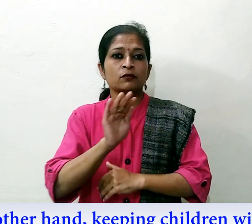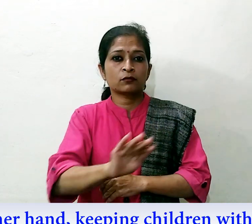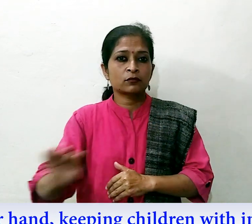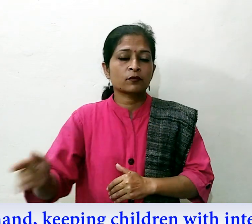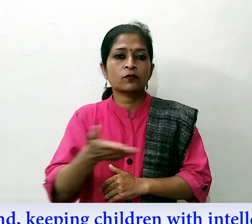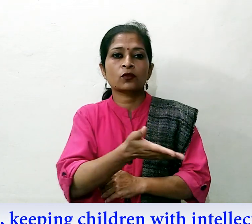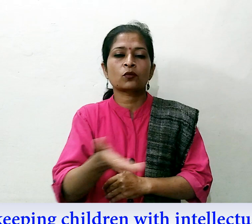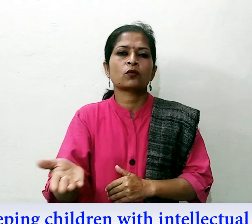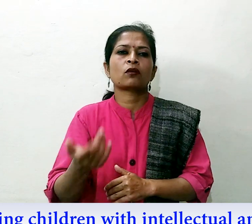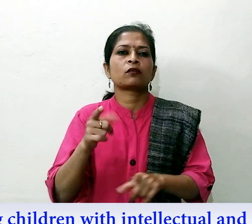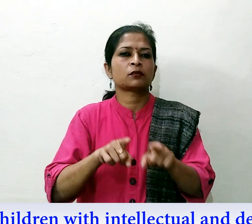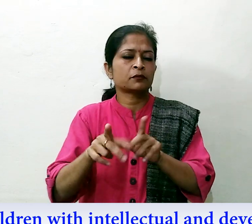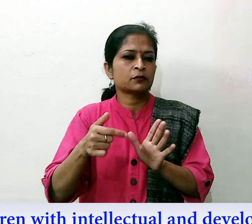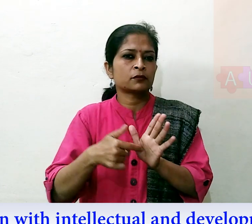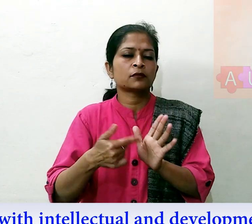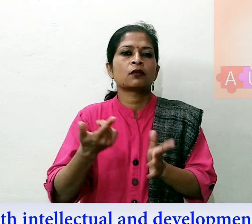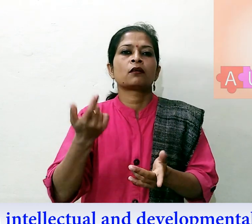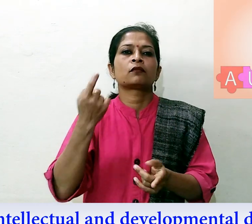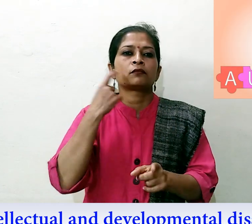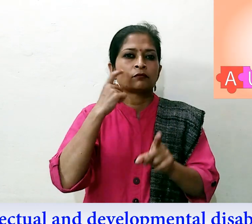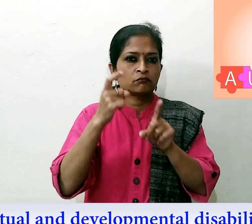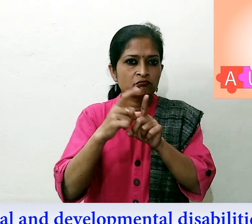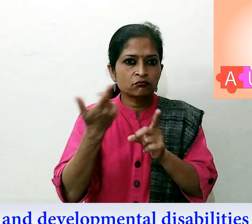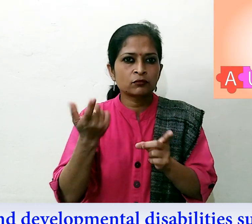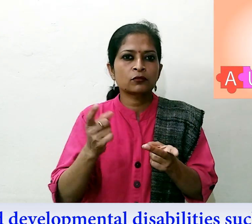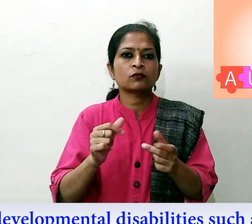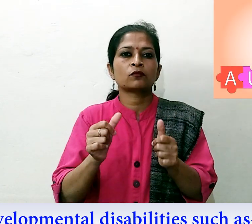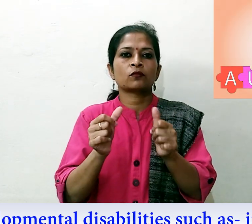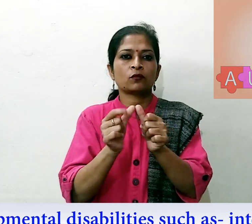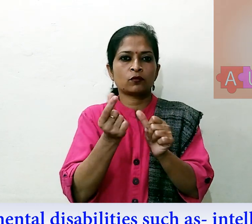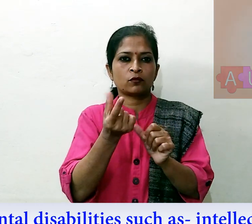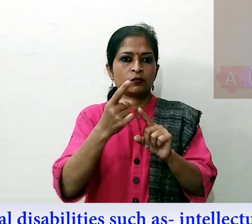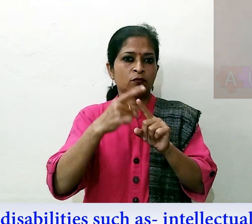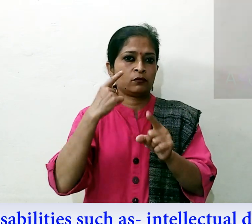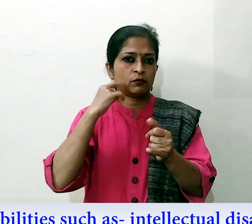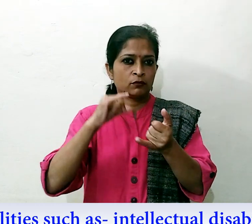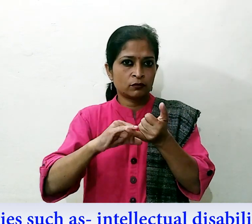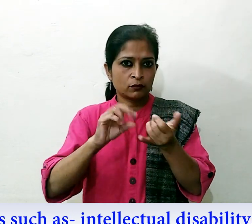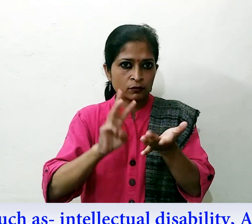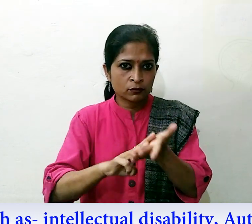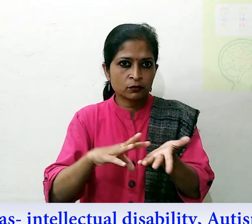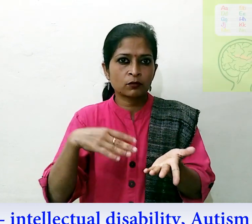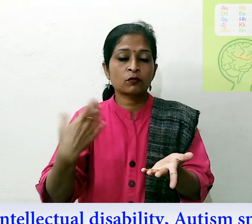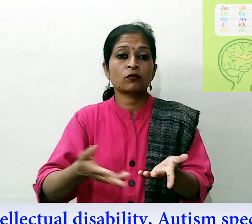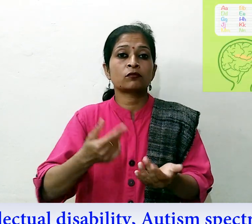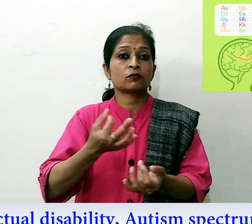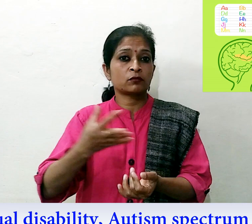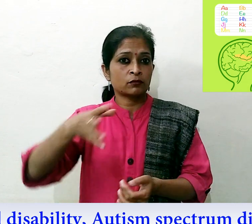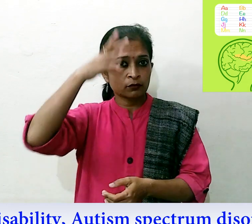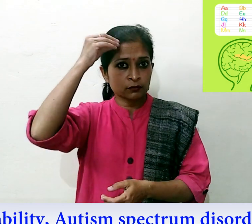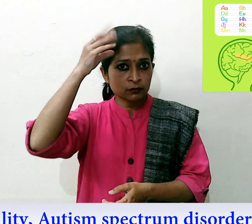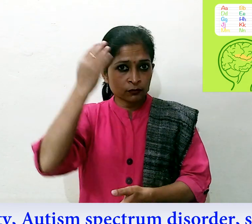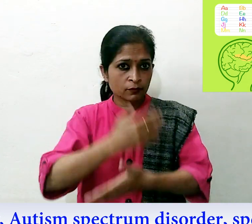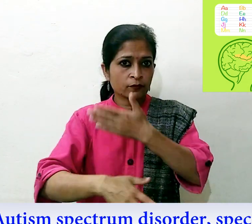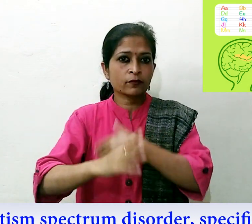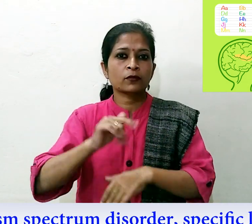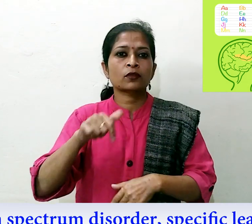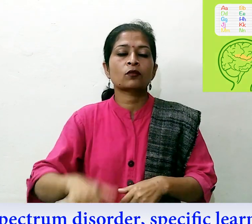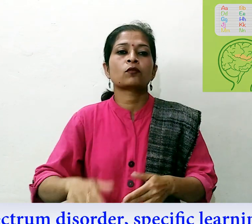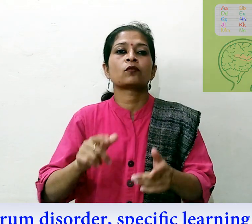such as intellectual disability, autism spectrum disorder, specific learning disability, and hyperactivity